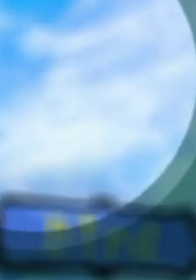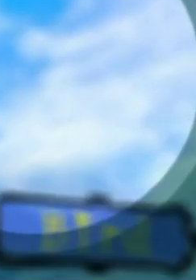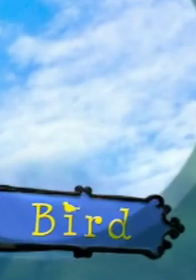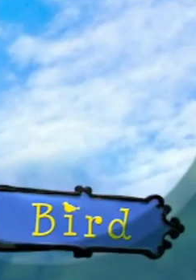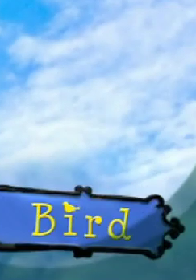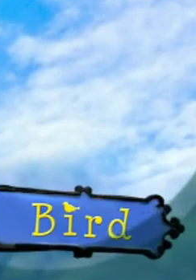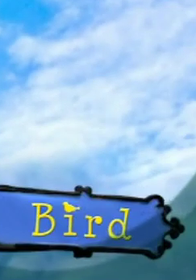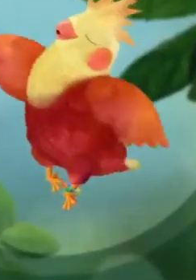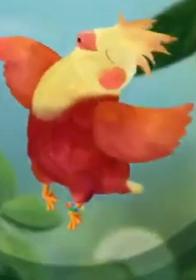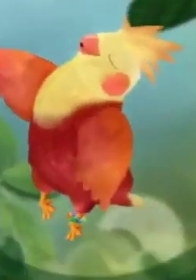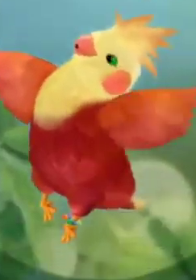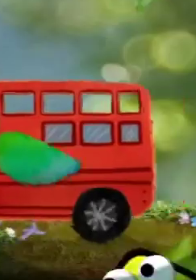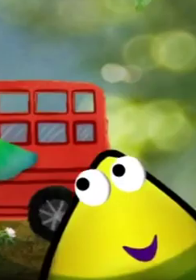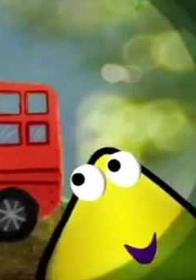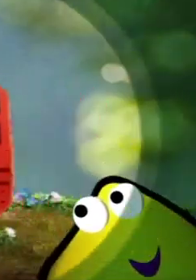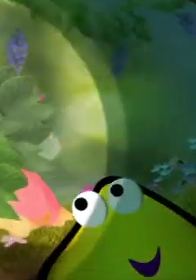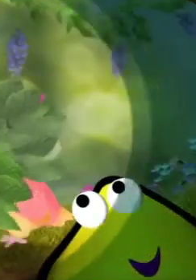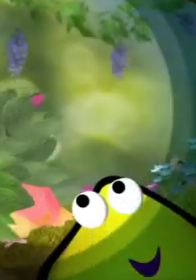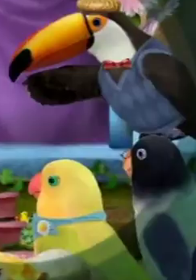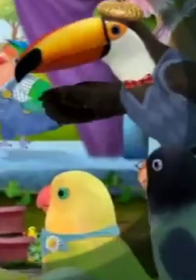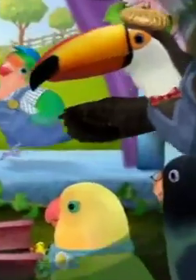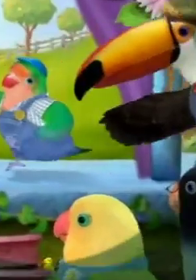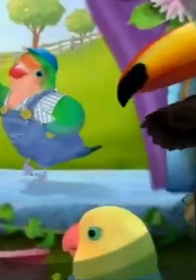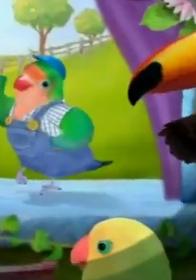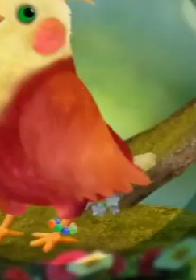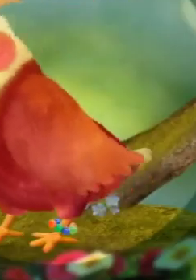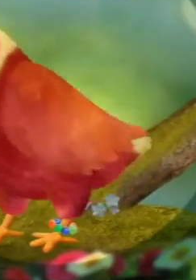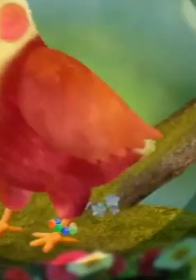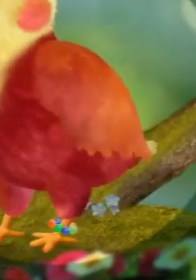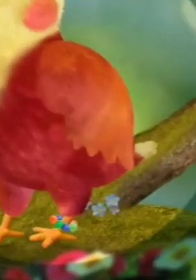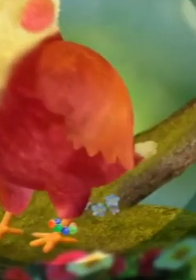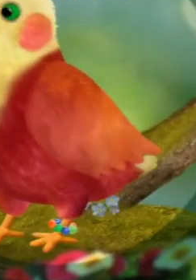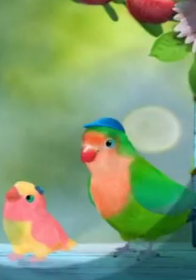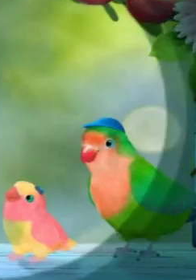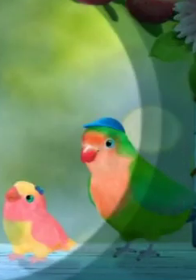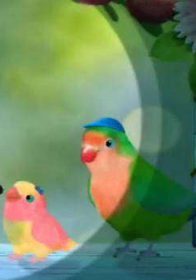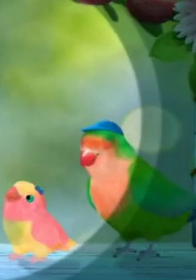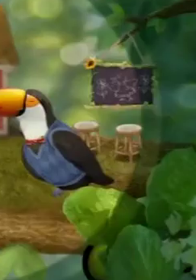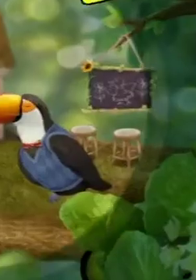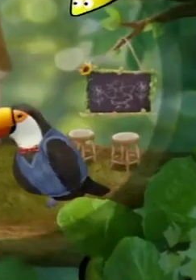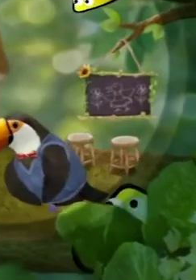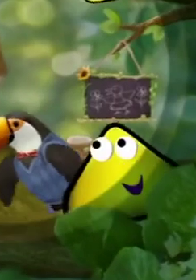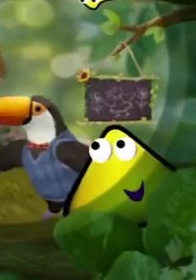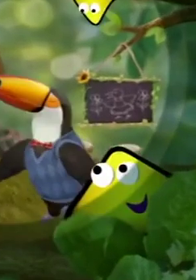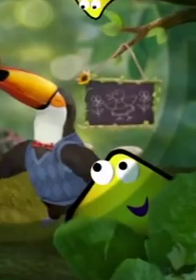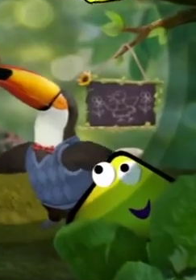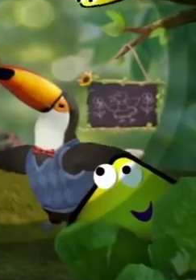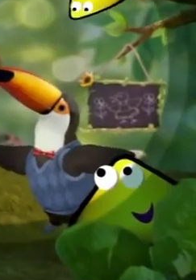There they are, birds. Those birds on CBeebies. Bird and bird. What are they doing? Where the birdies meet, just above the